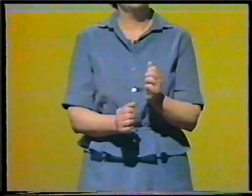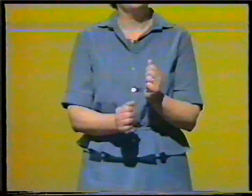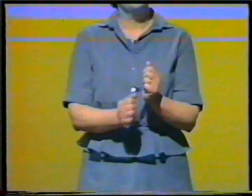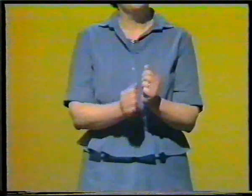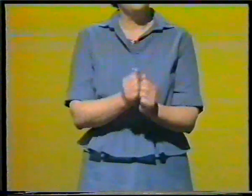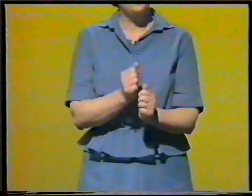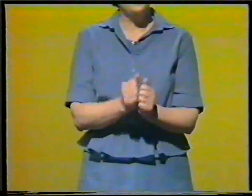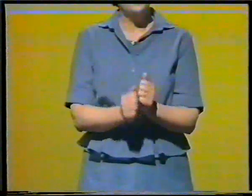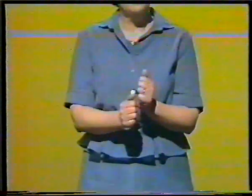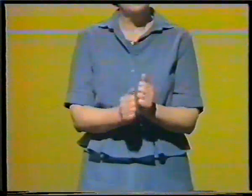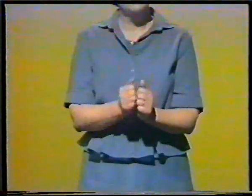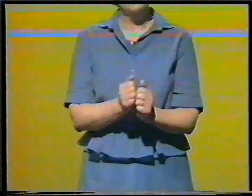brother,